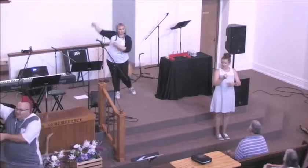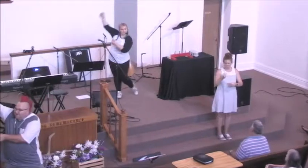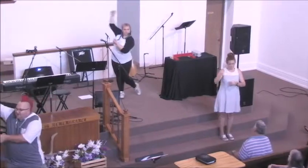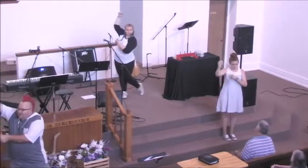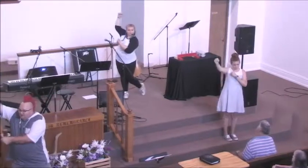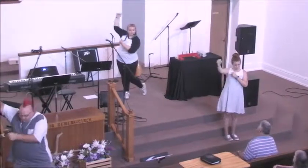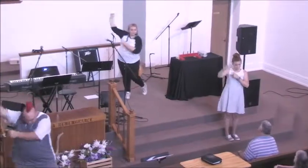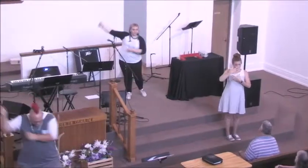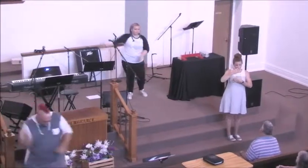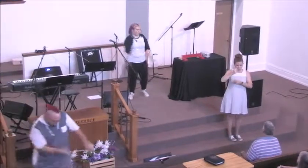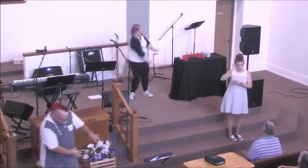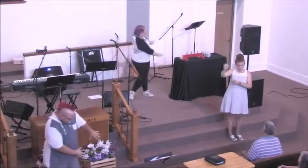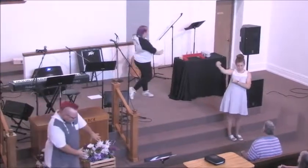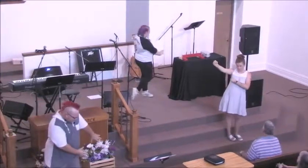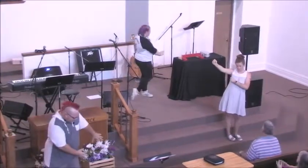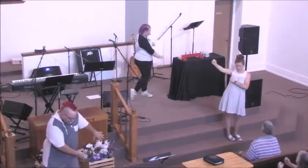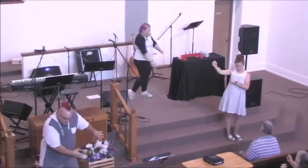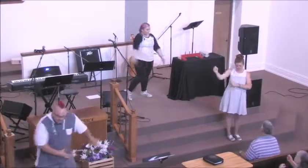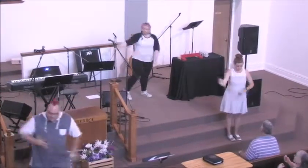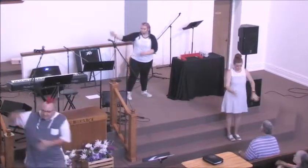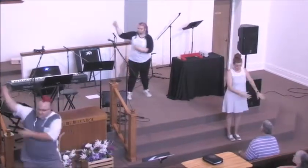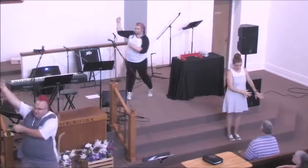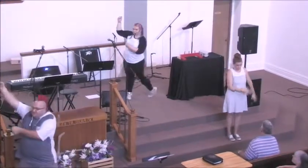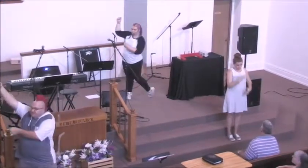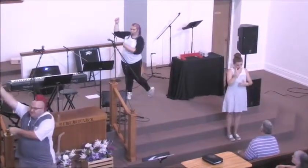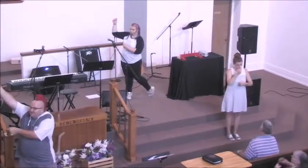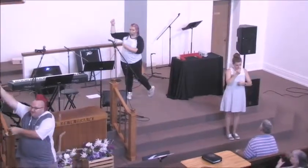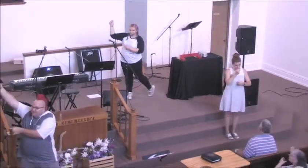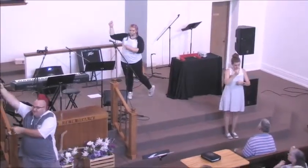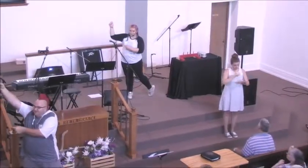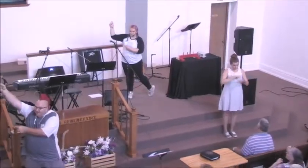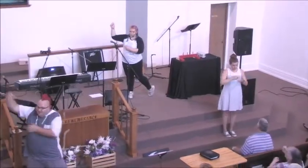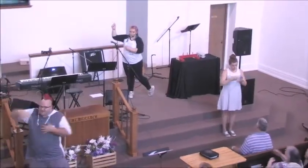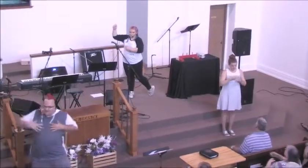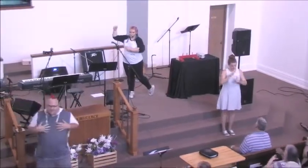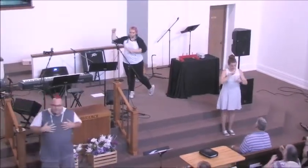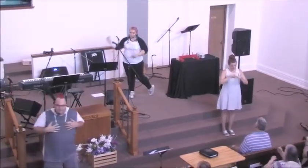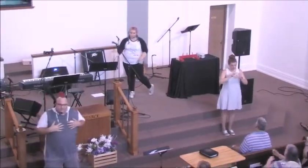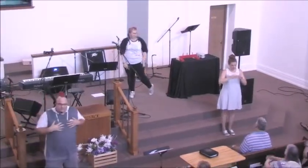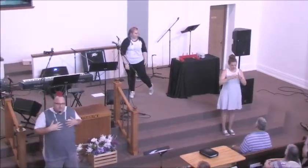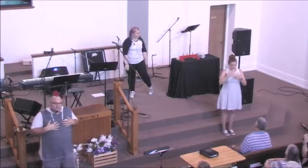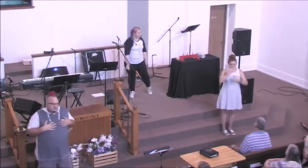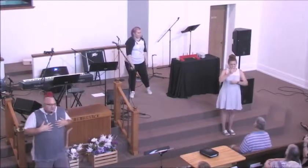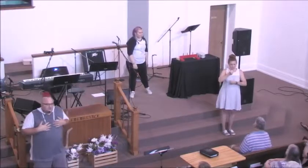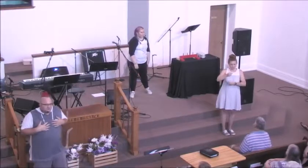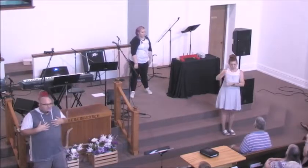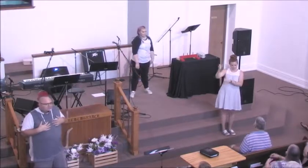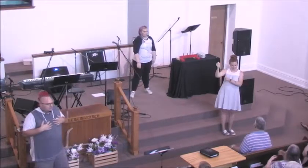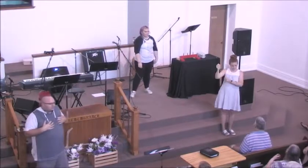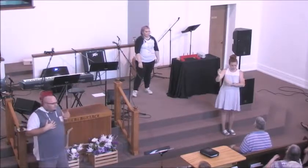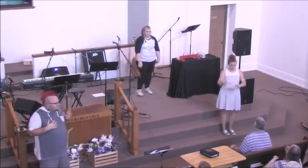trust. Trust, trust. Trust, trust. In yourself.